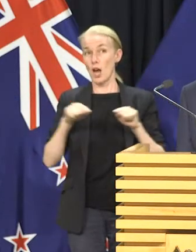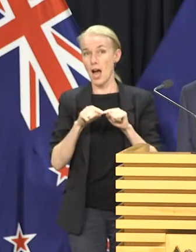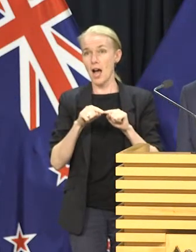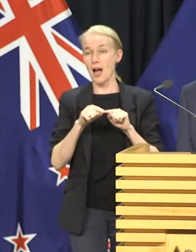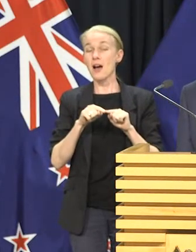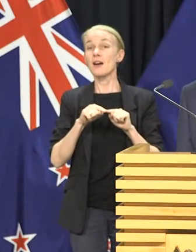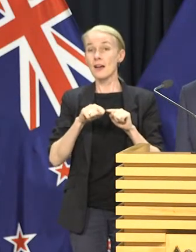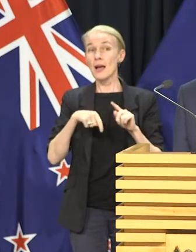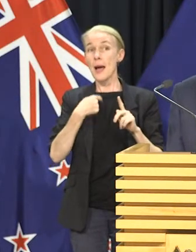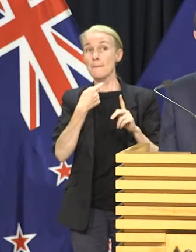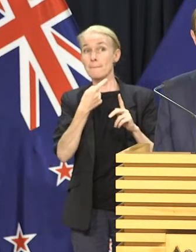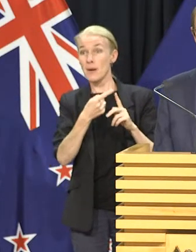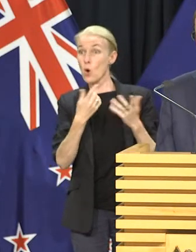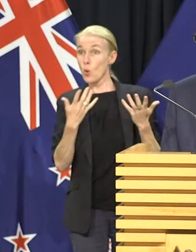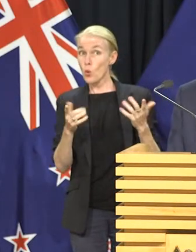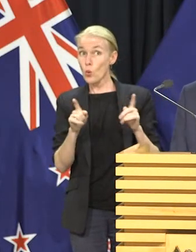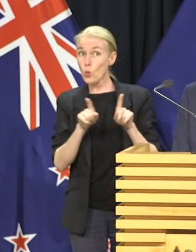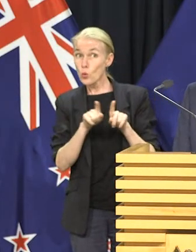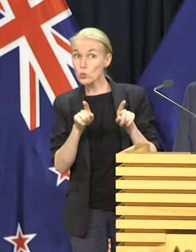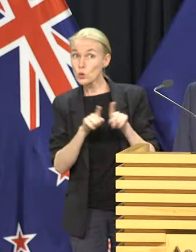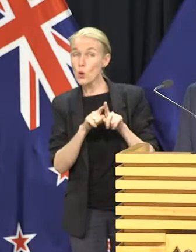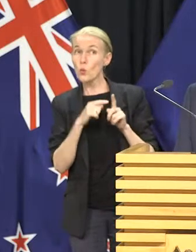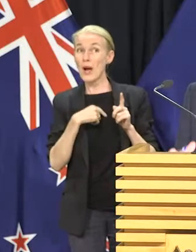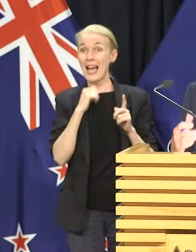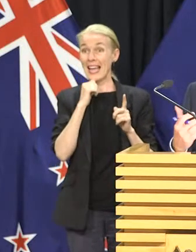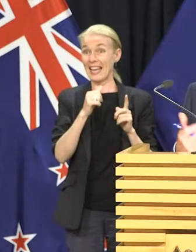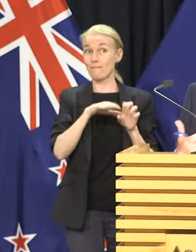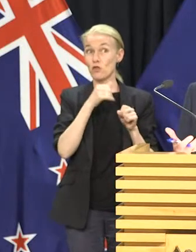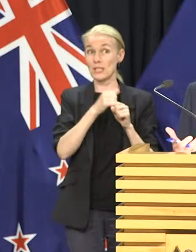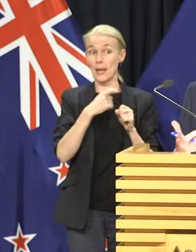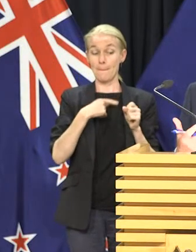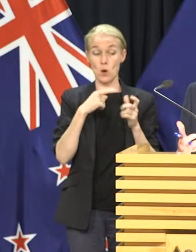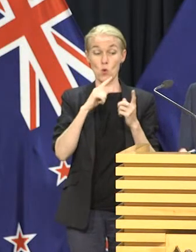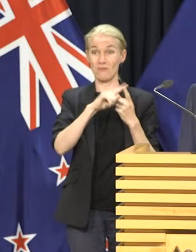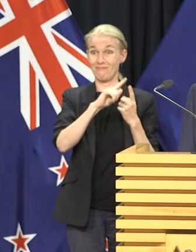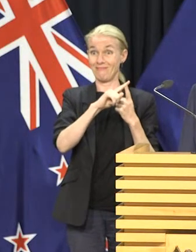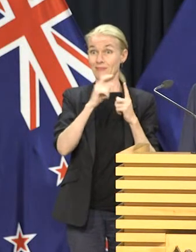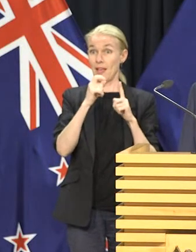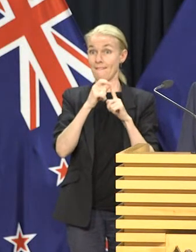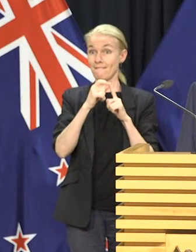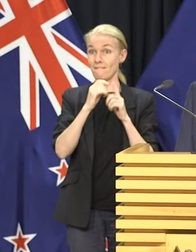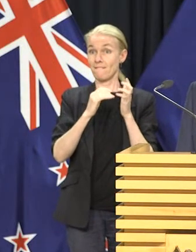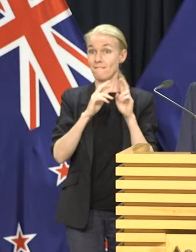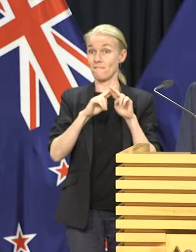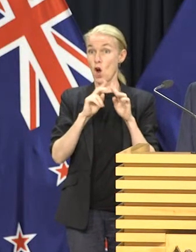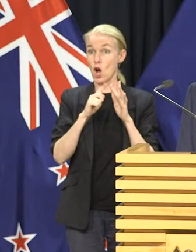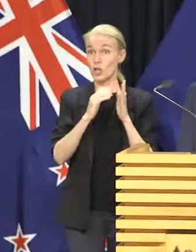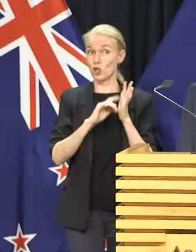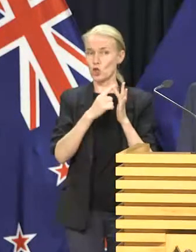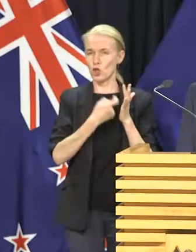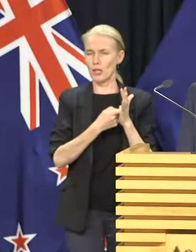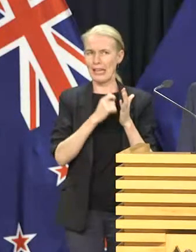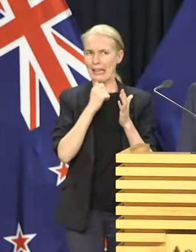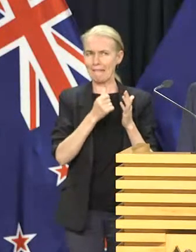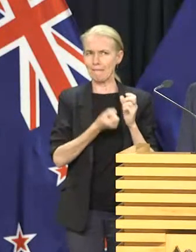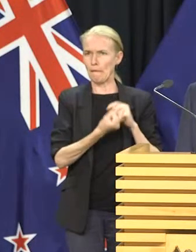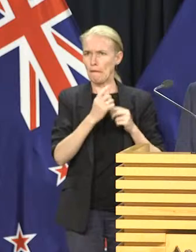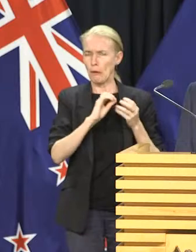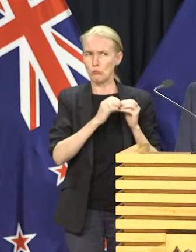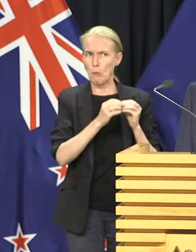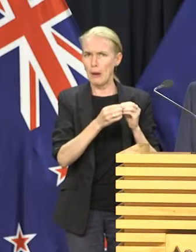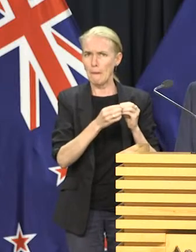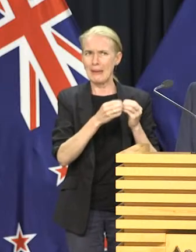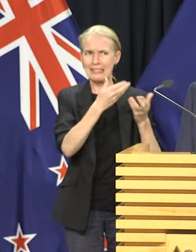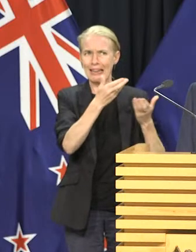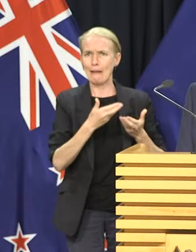for supply, which may come into place. We have not got any hint from our Pfizer deliveries to date that